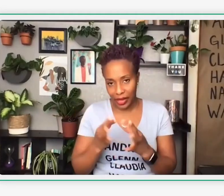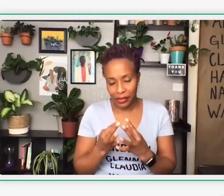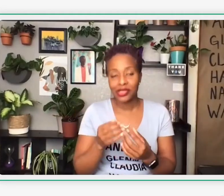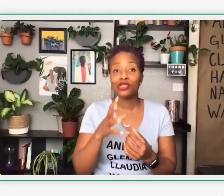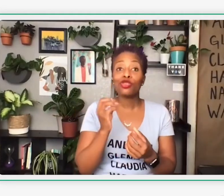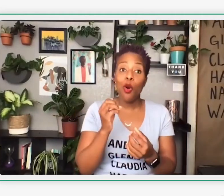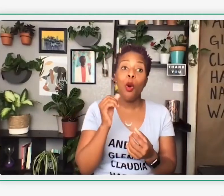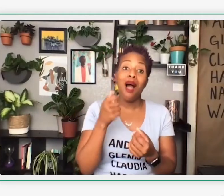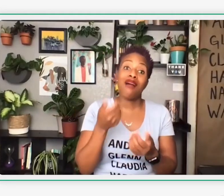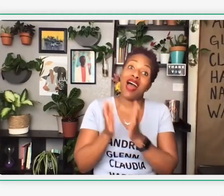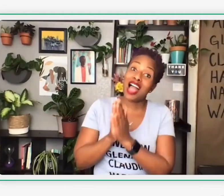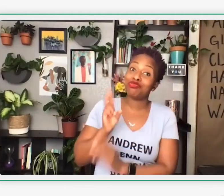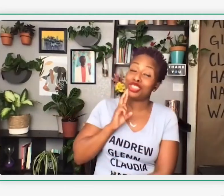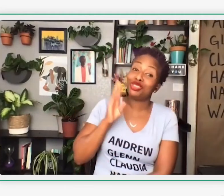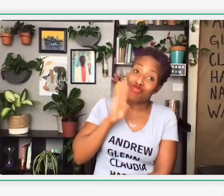Another